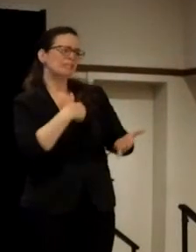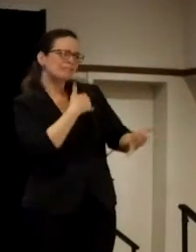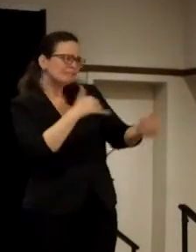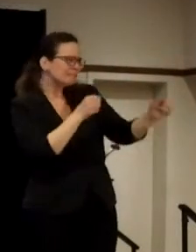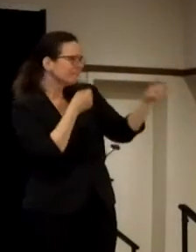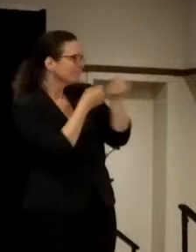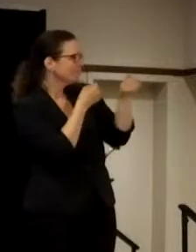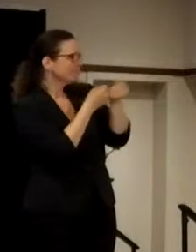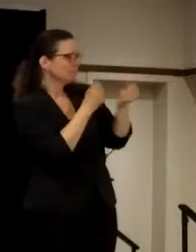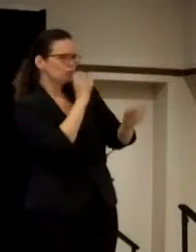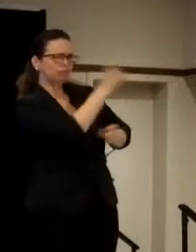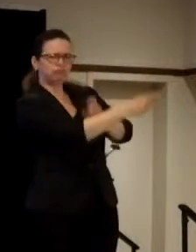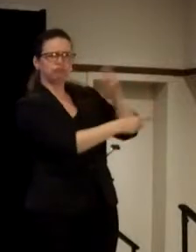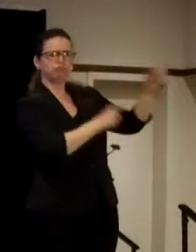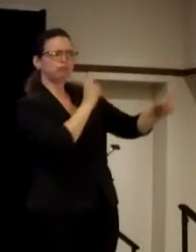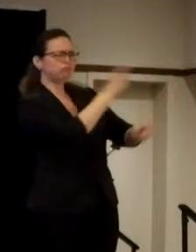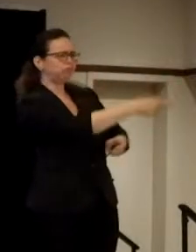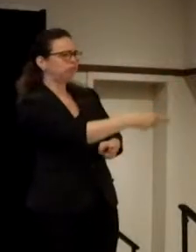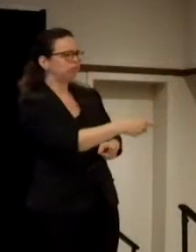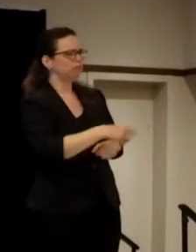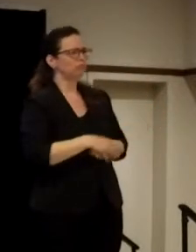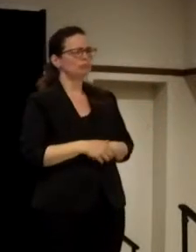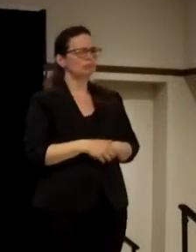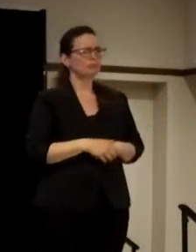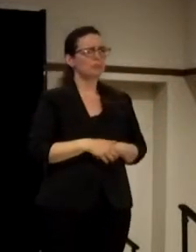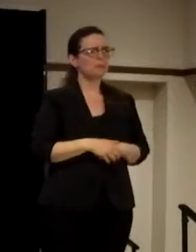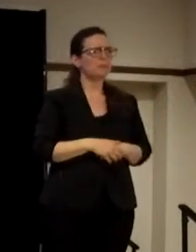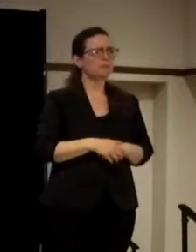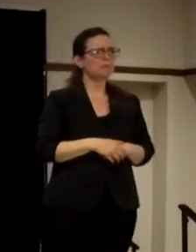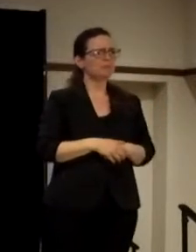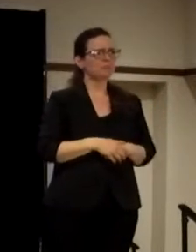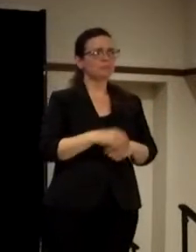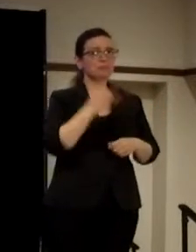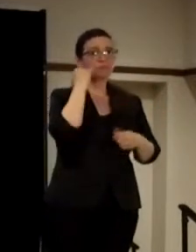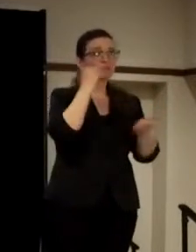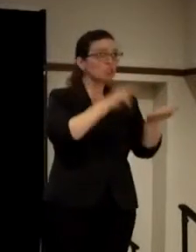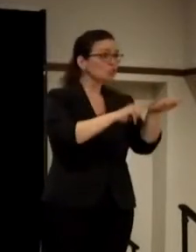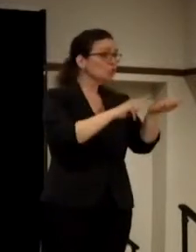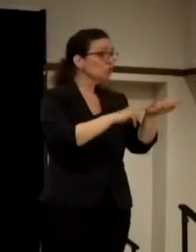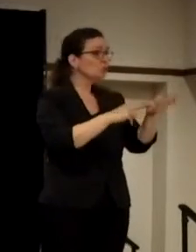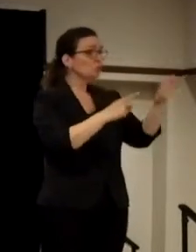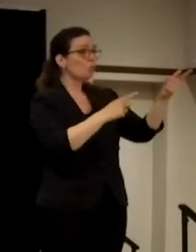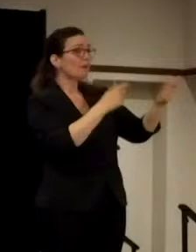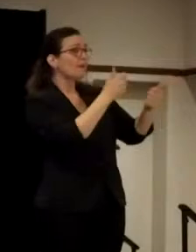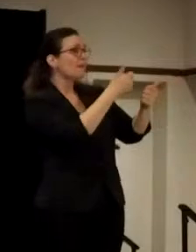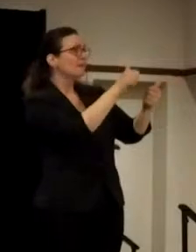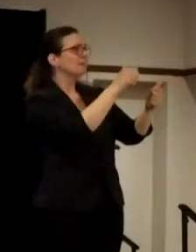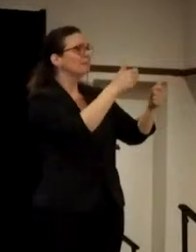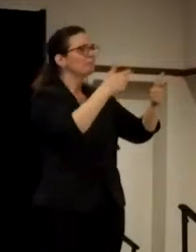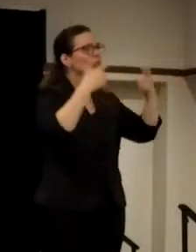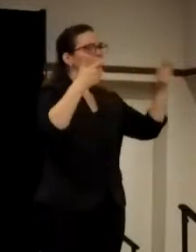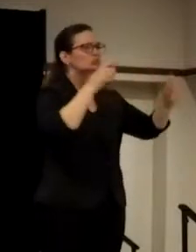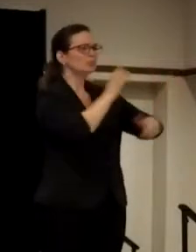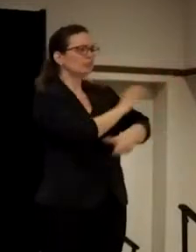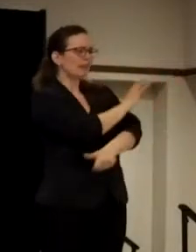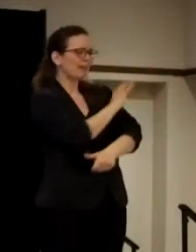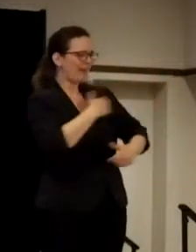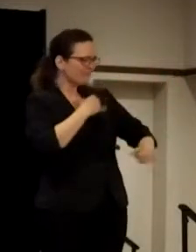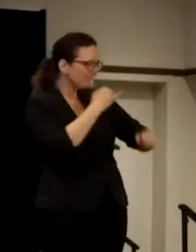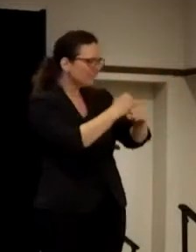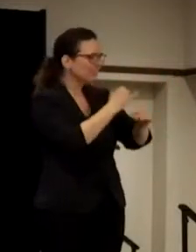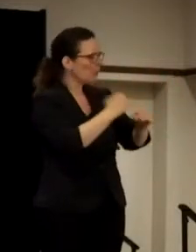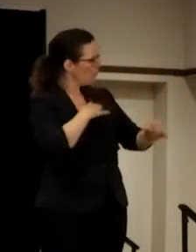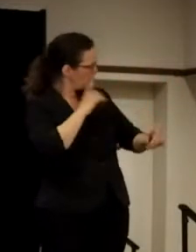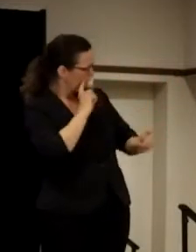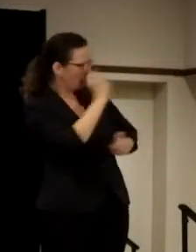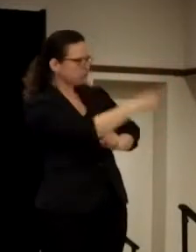and space, right? You need to do a larger clinic. You need one of their larger facilities. And how far along are conversations